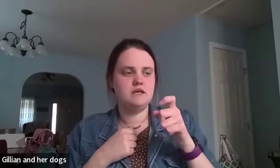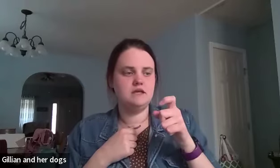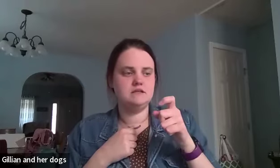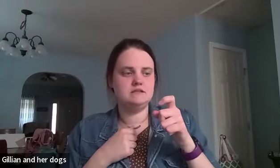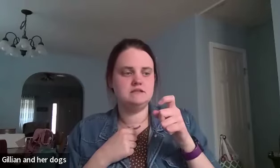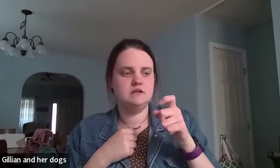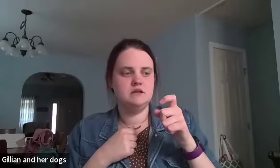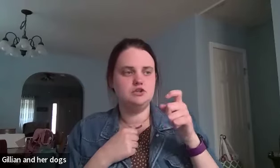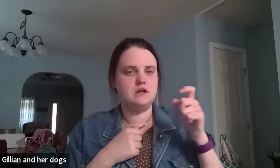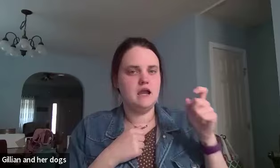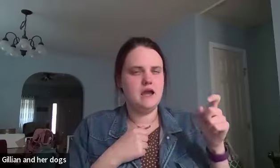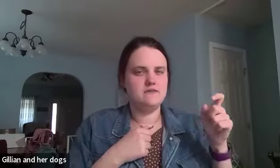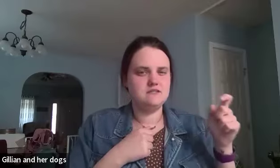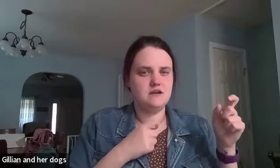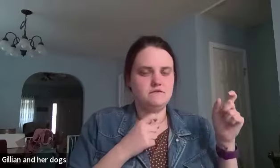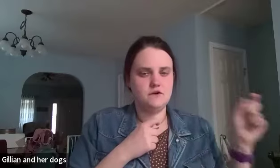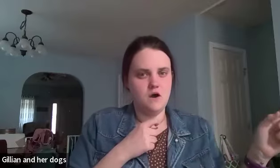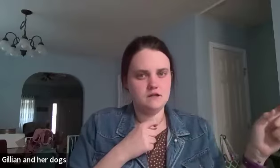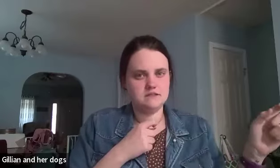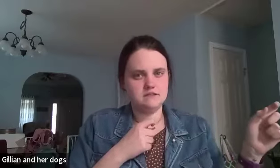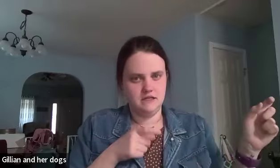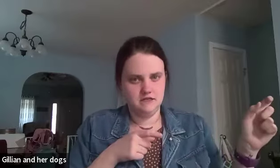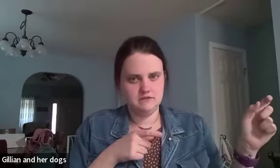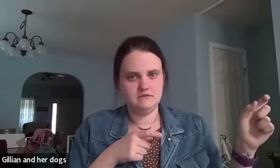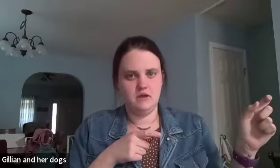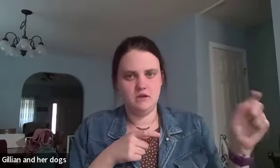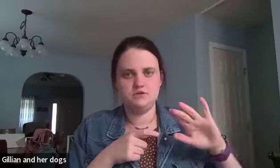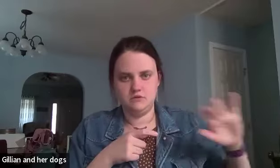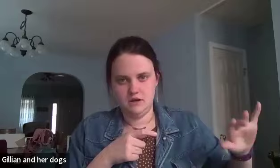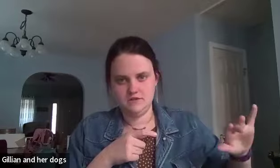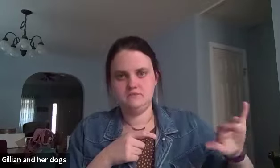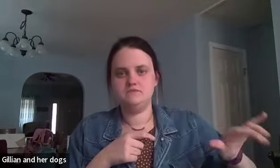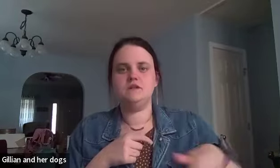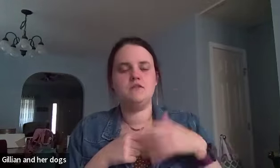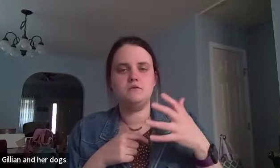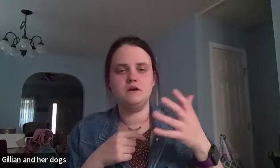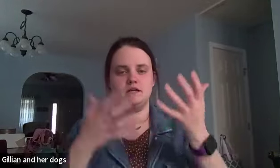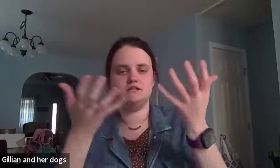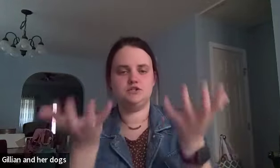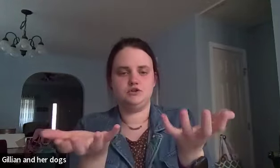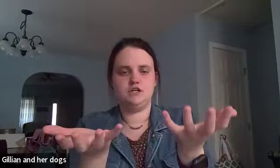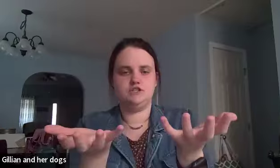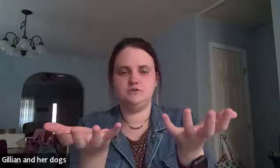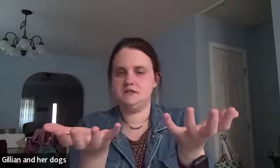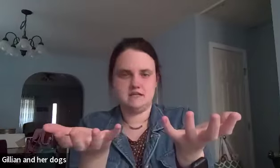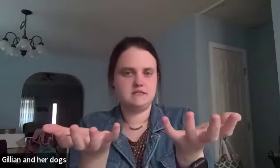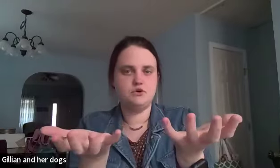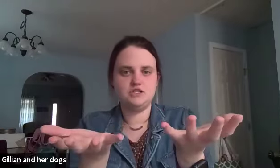is you're going to add the sign for not in it. Okay. Which we'll come to. The other one is you're going to do exact same motion